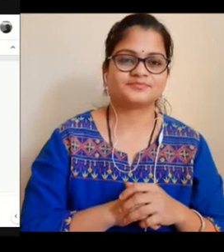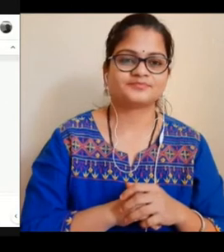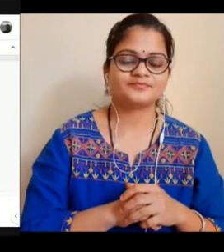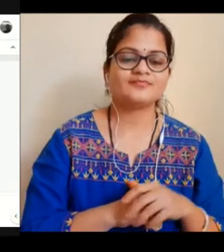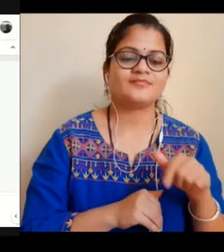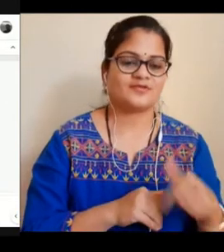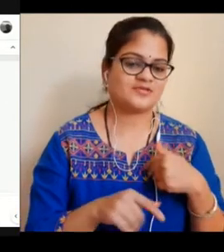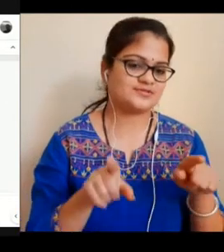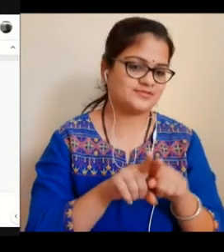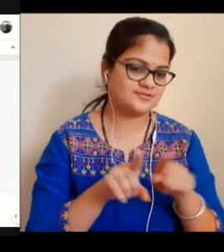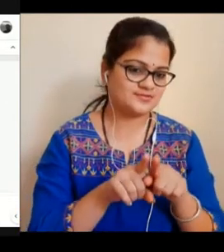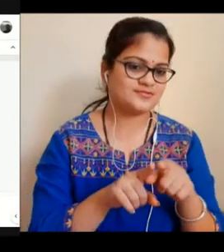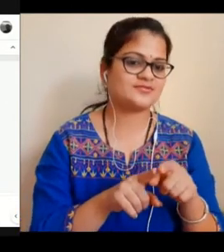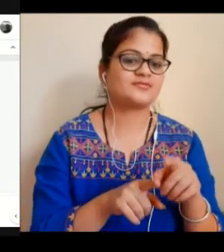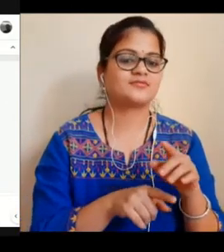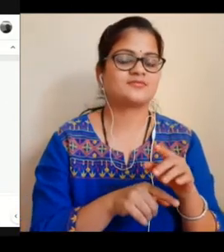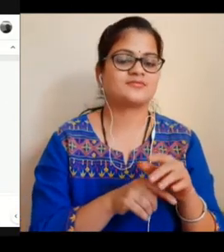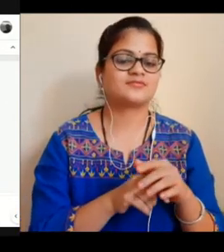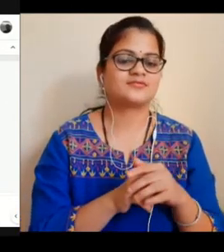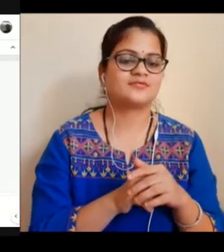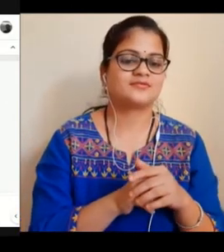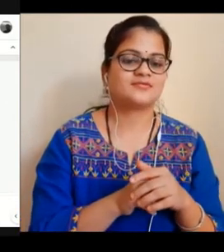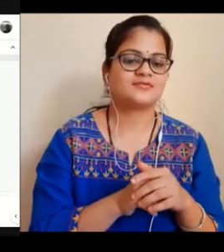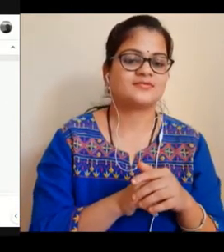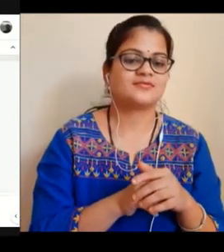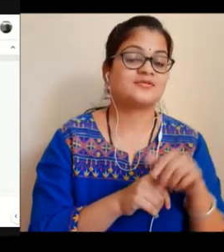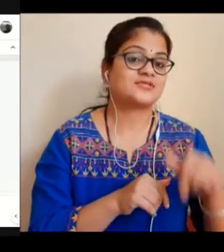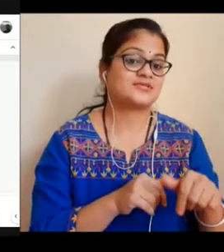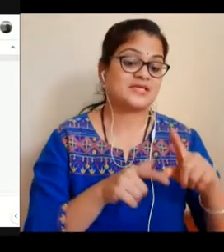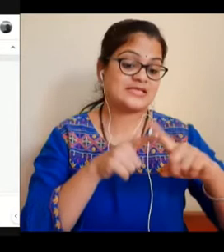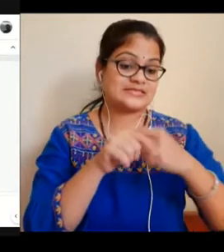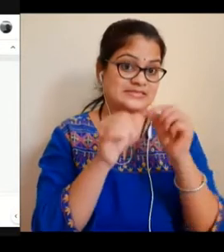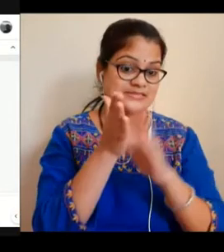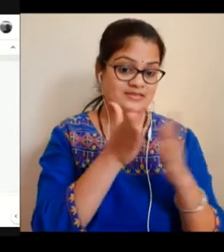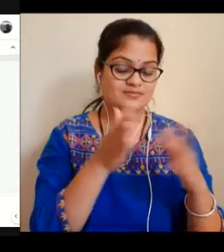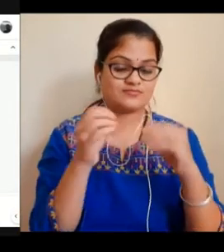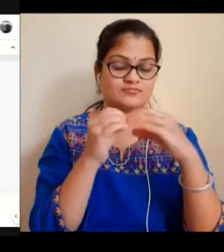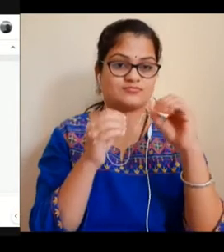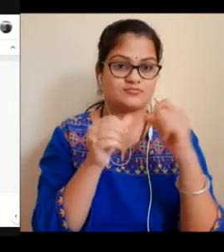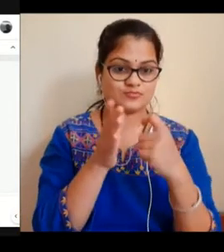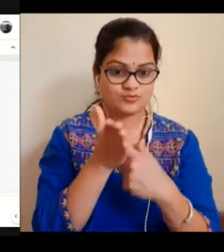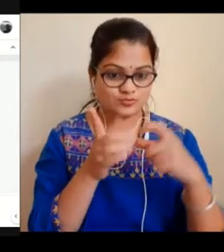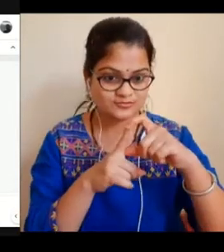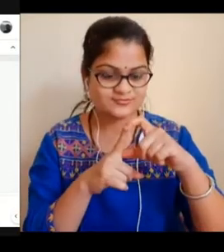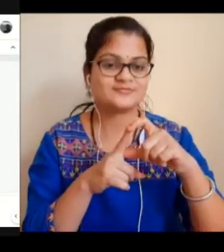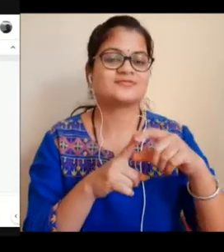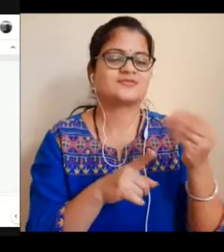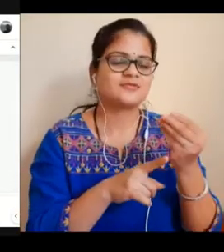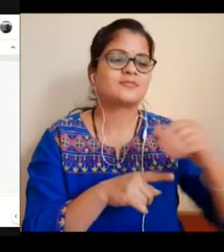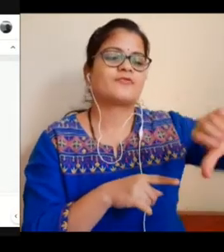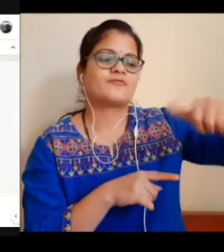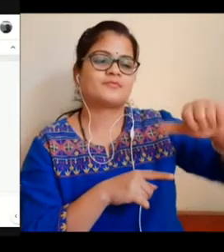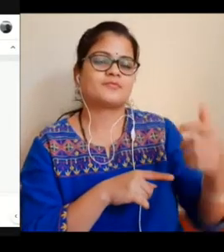that is what I want to demonstrate some. And also, like after the Jamboard session, we got some